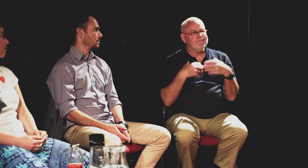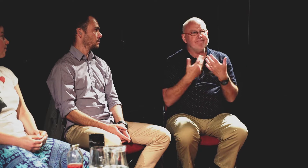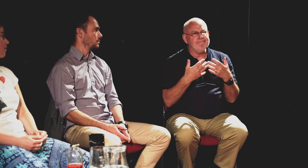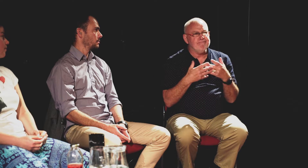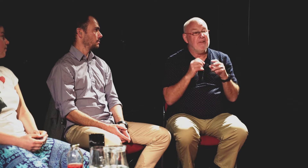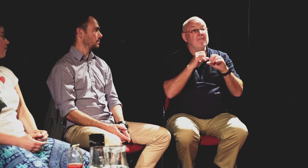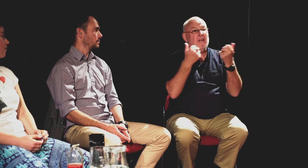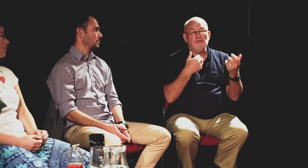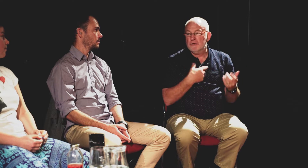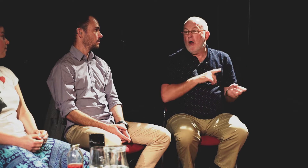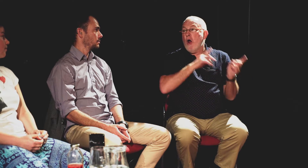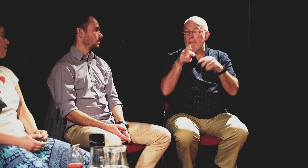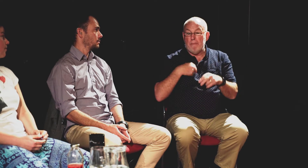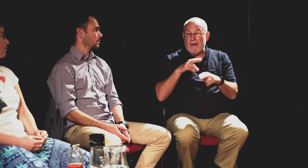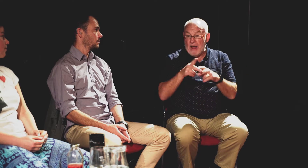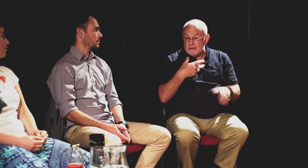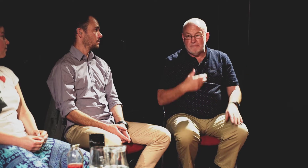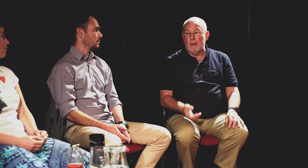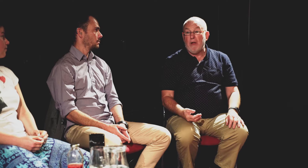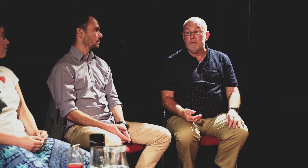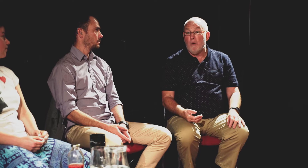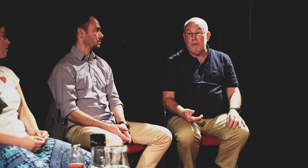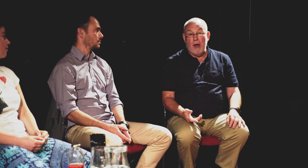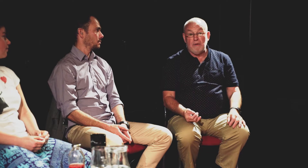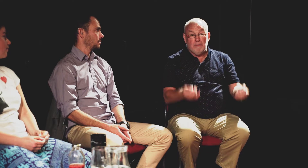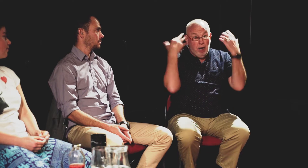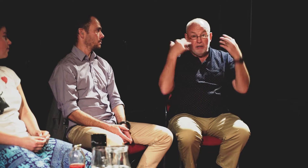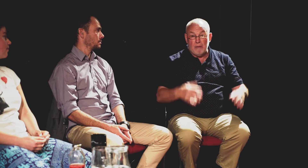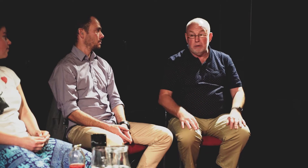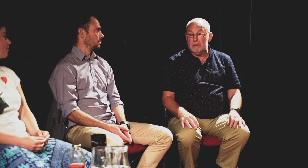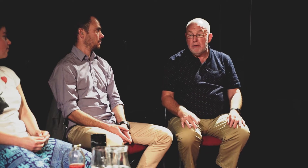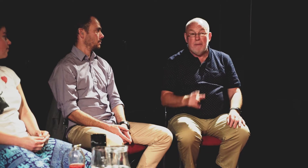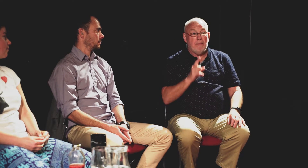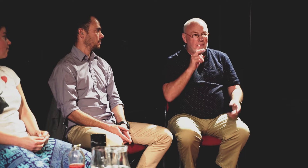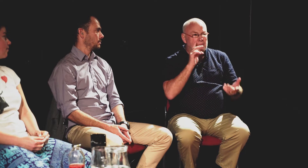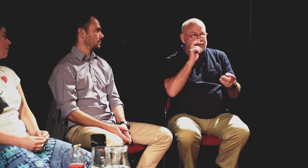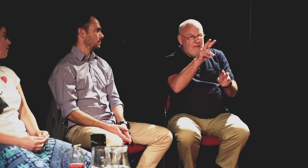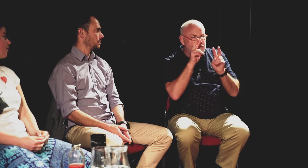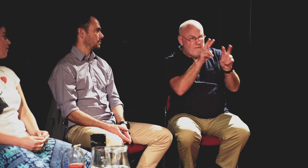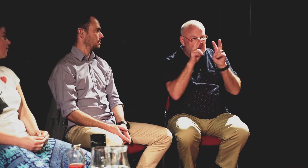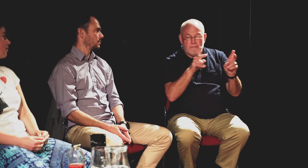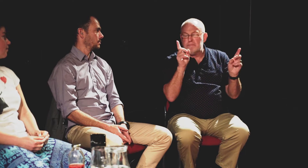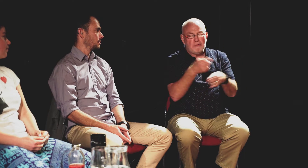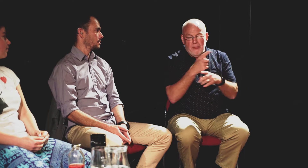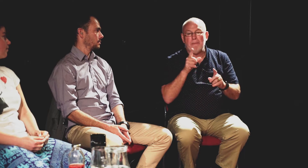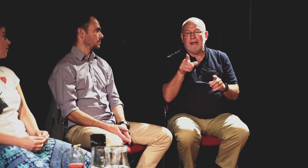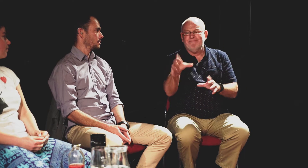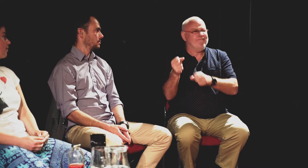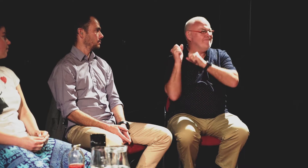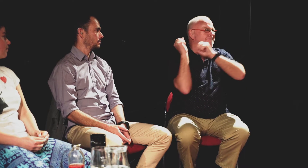No interpreter. I went home and my dad said, "Well, what did you learn?" He said, "Oh, I don't know. I couldn't even understand what they were saying. It was even impossible to lip